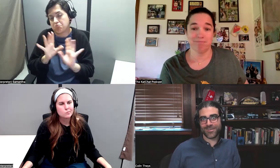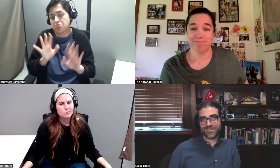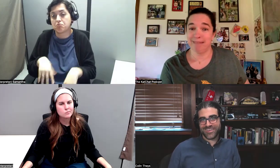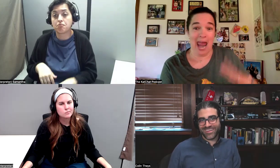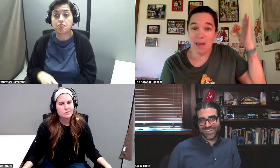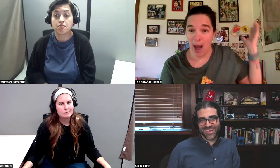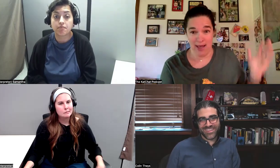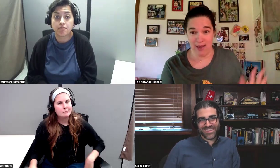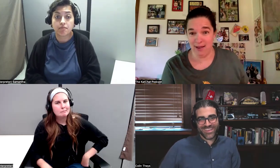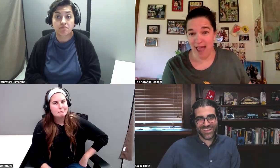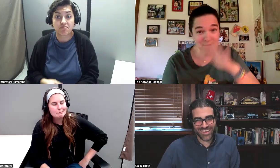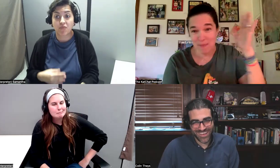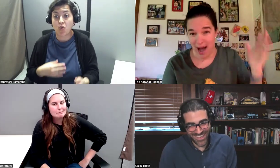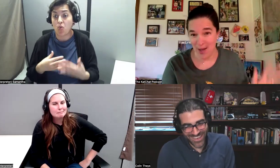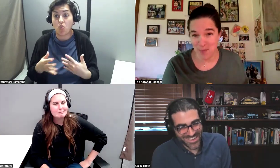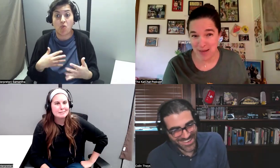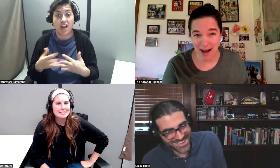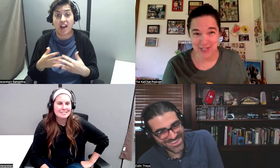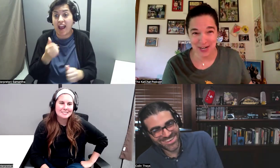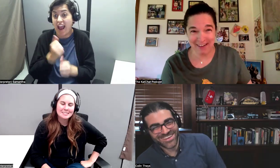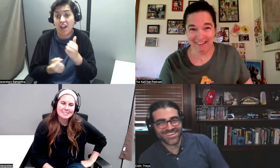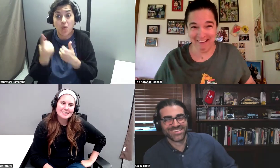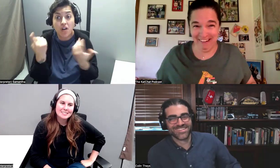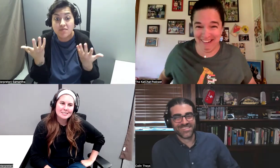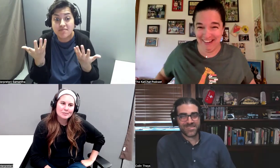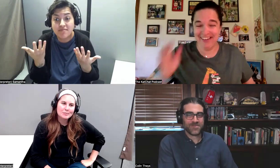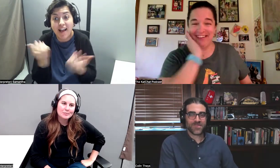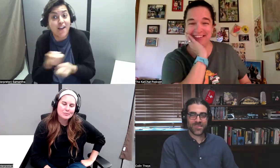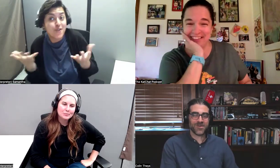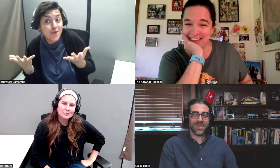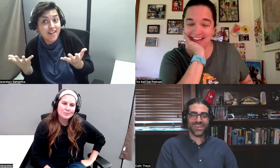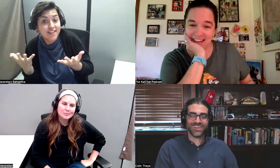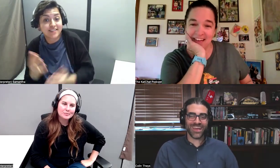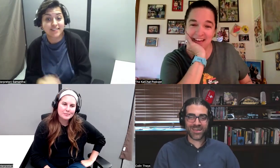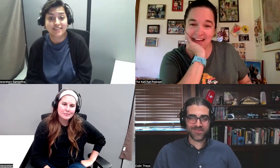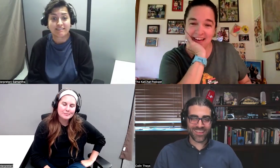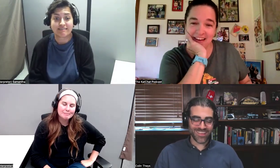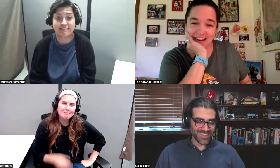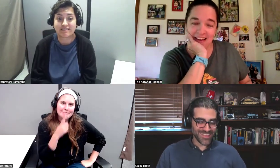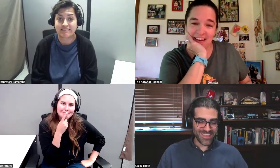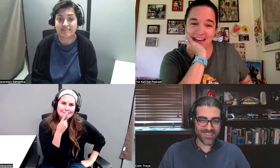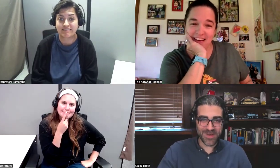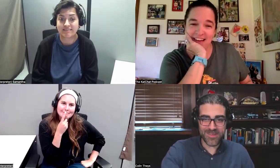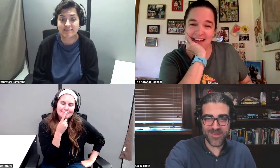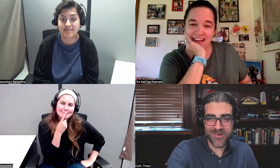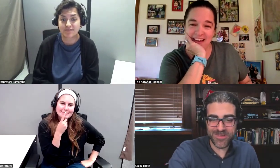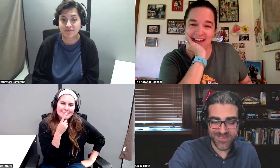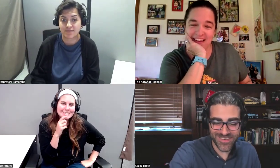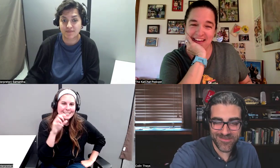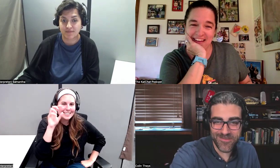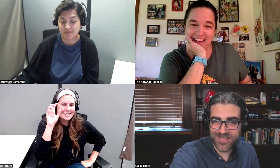Oh, Anybody, everybody, pretty much. oh man. Yes, but I don't